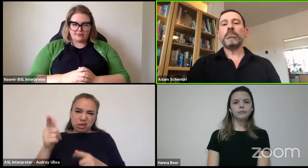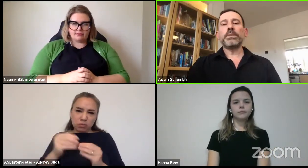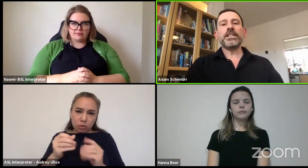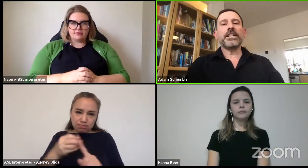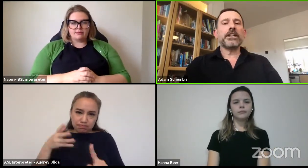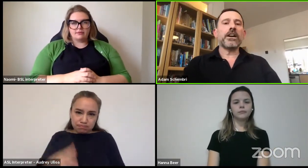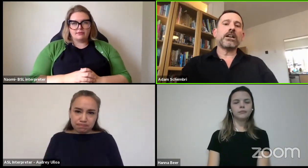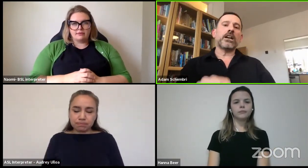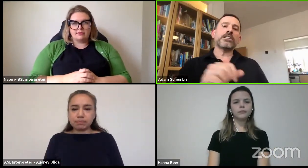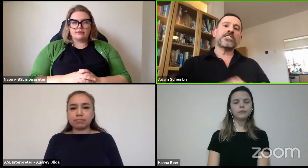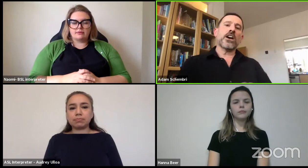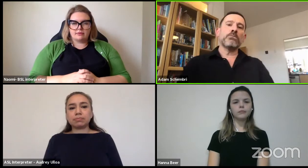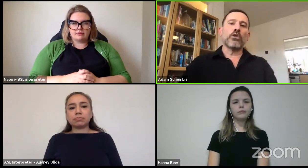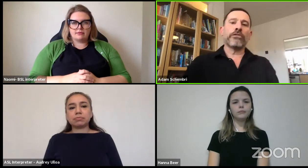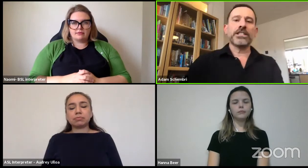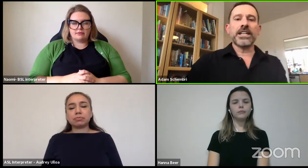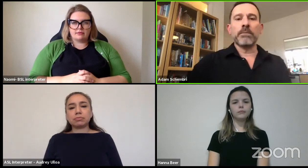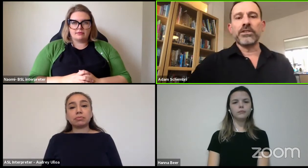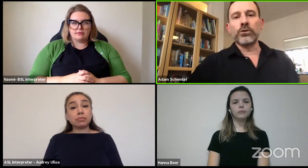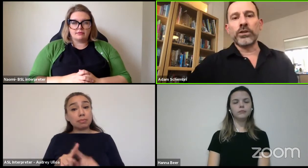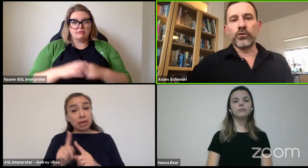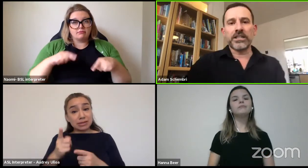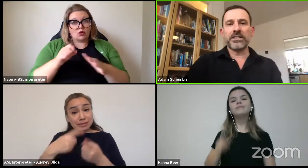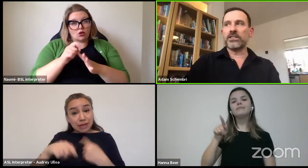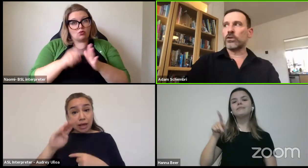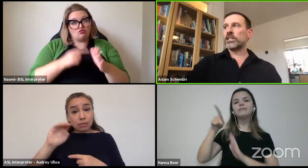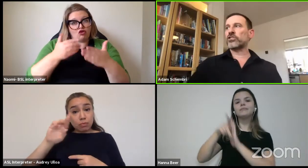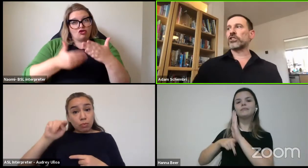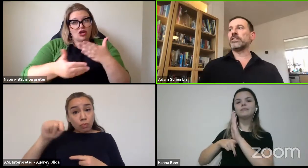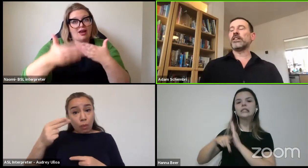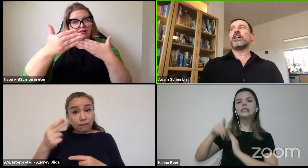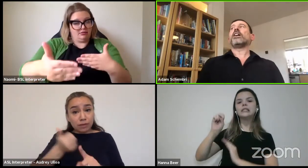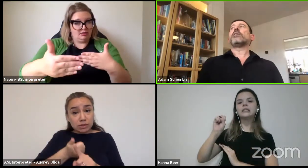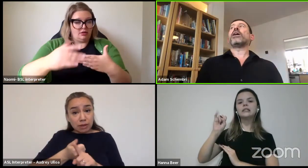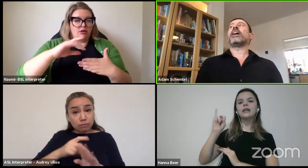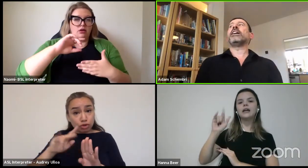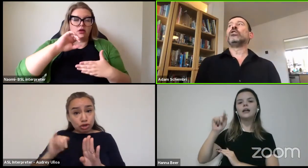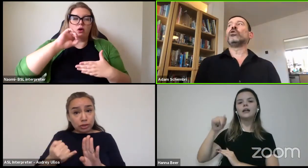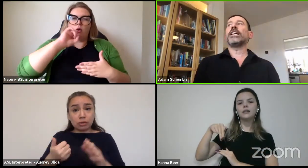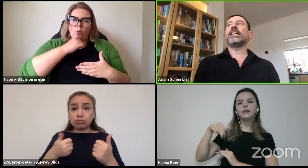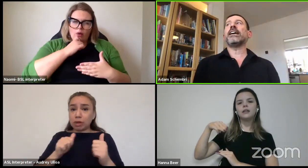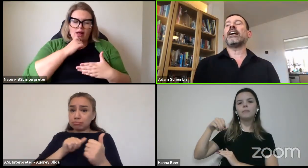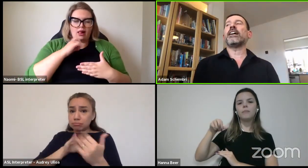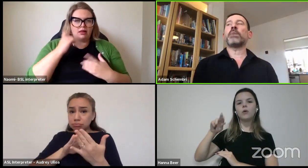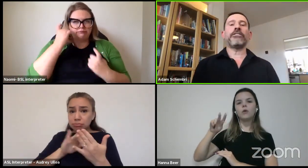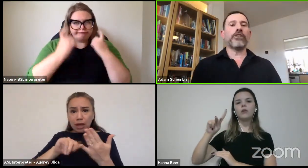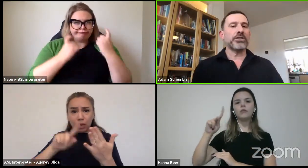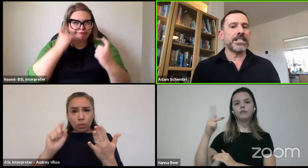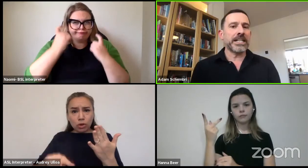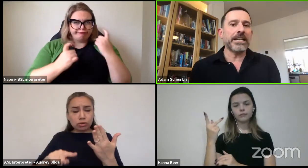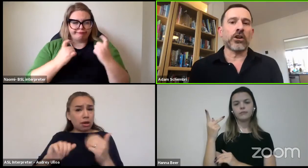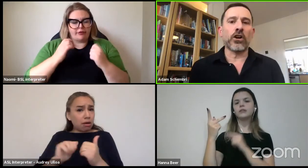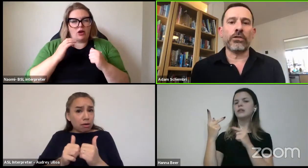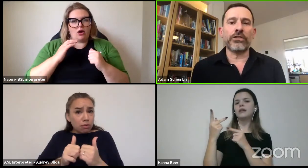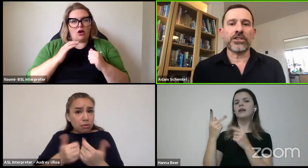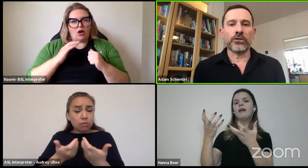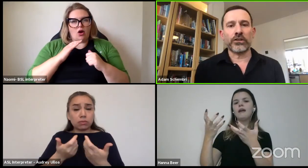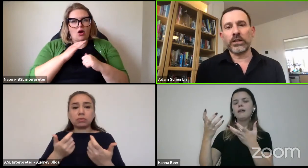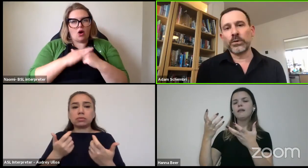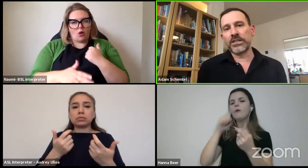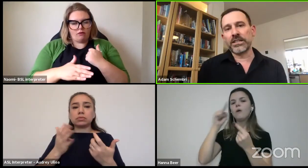But in particular, SignMorph attempts to address this question by focusing in